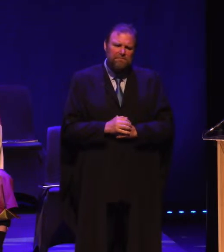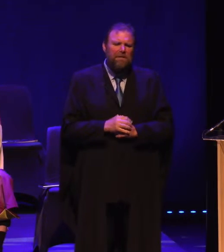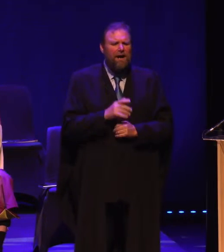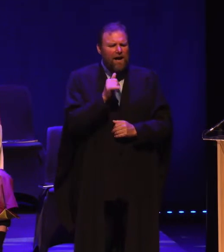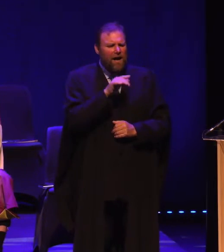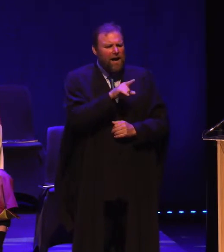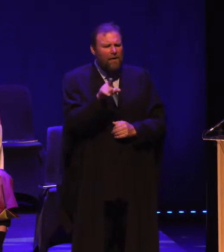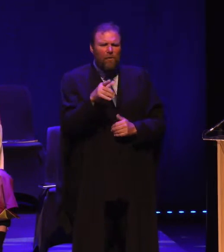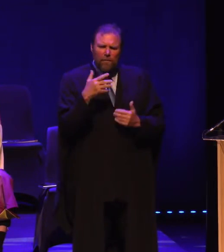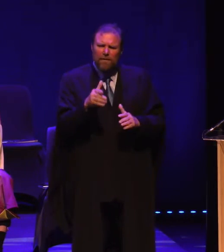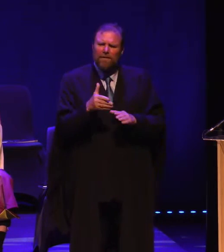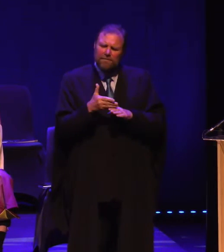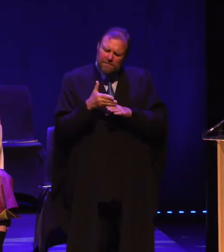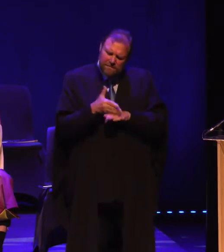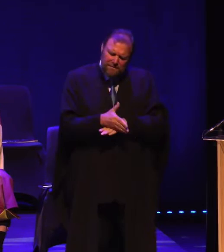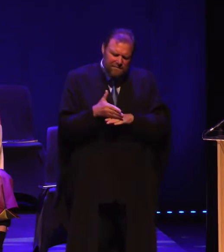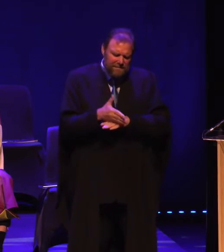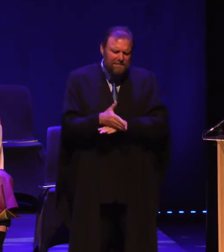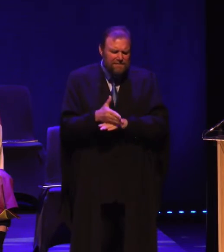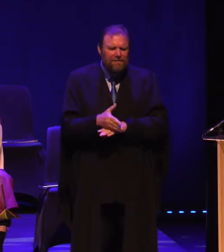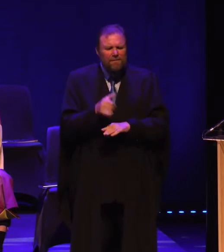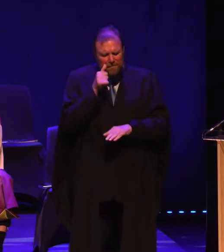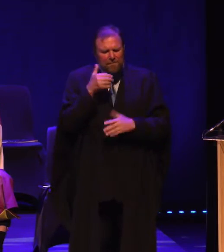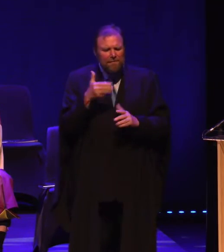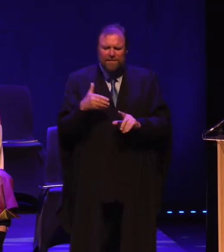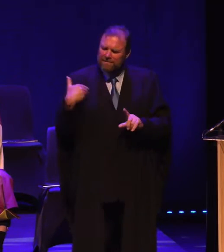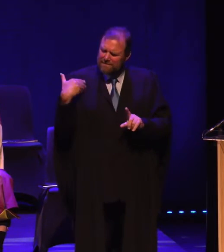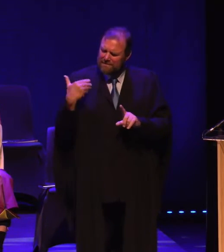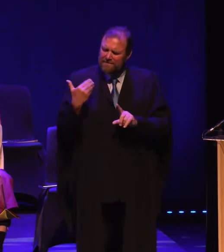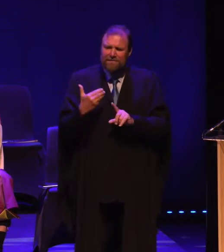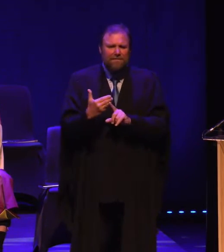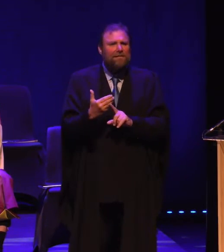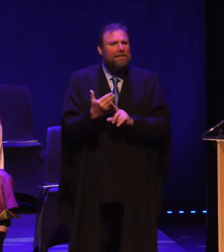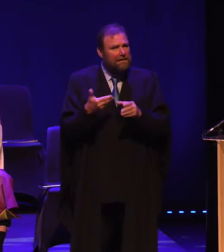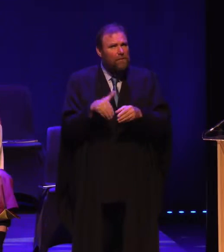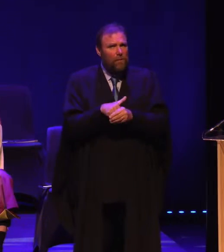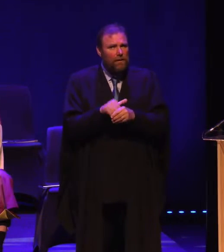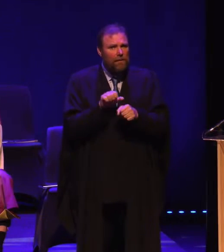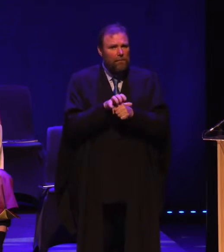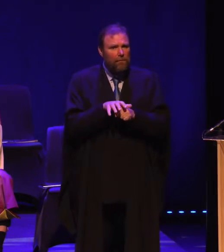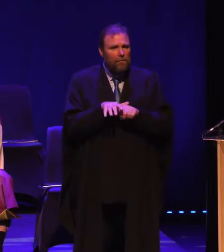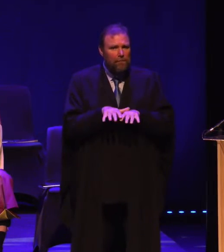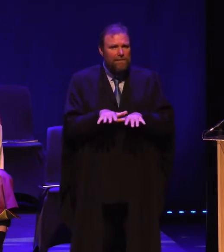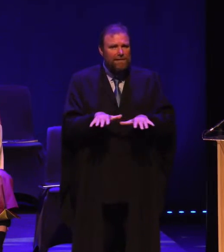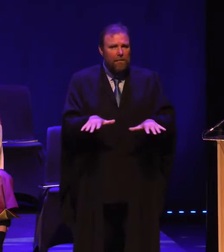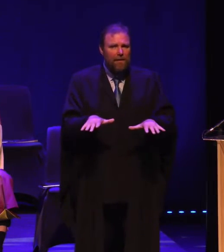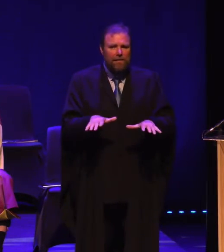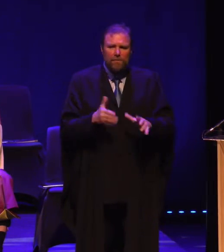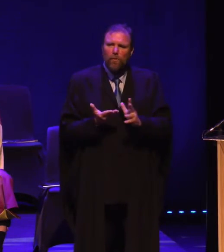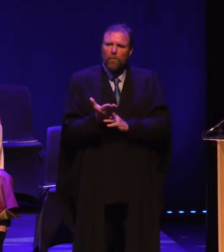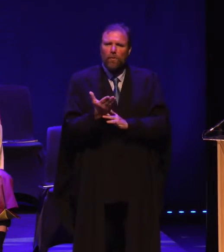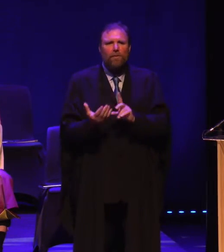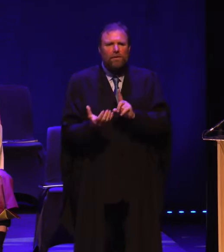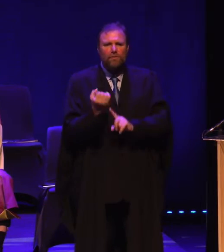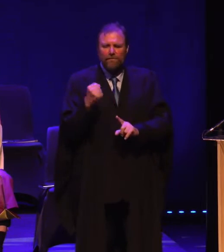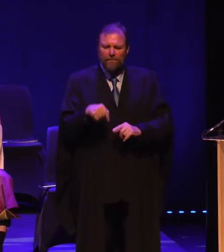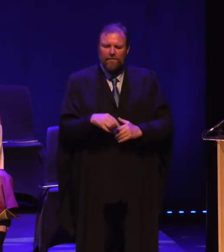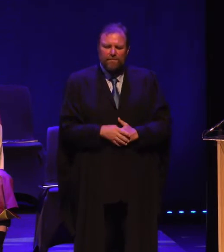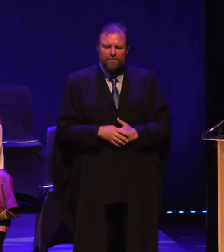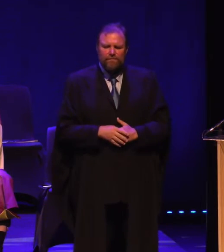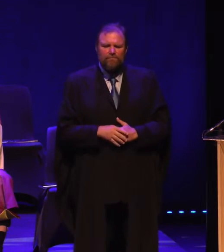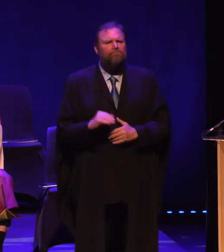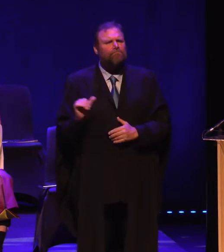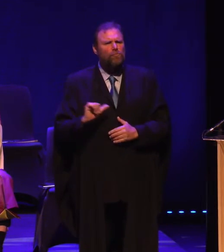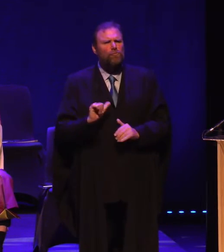a lot of hard work and effort over many years, including through the pandemic, to get to this point. You should be